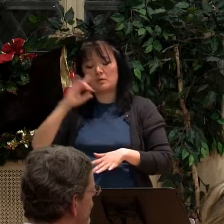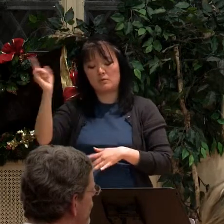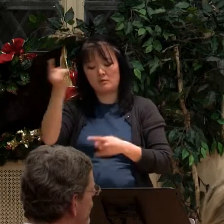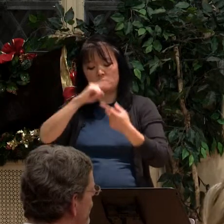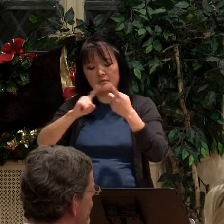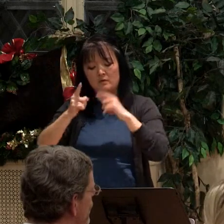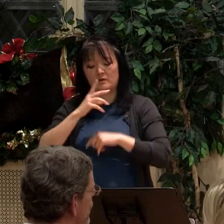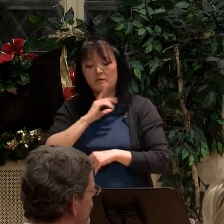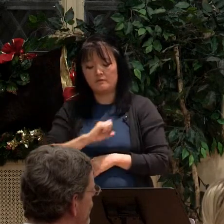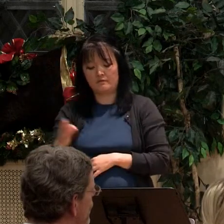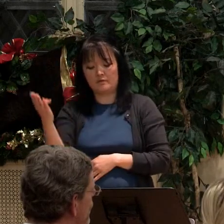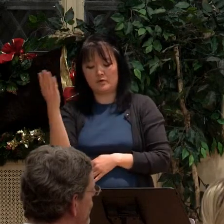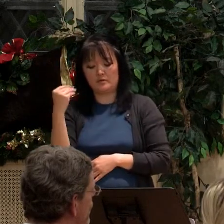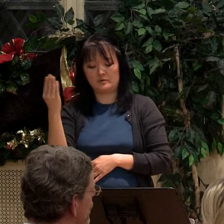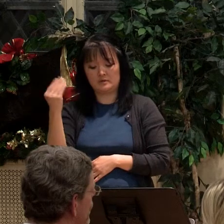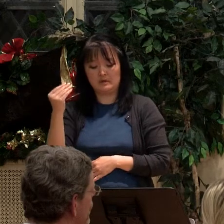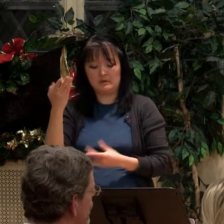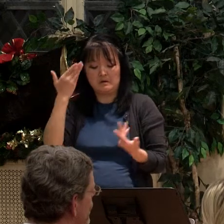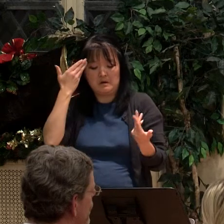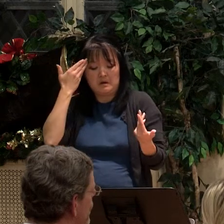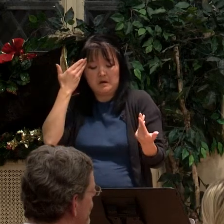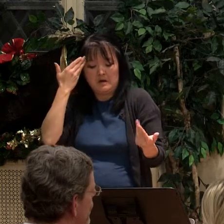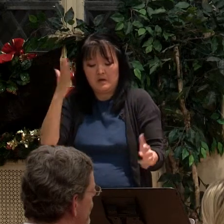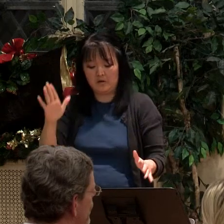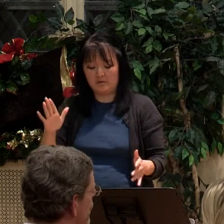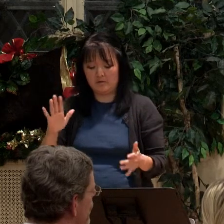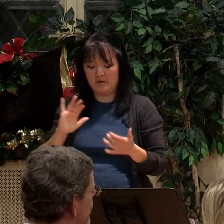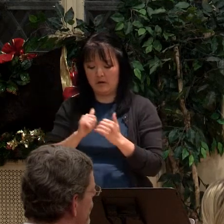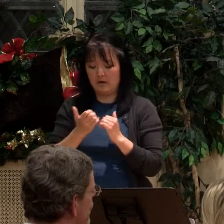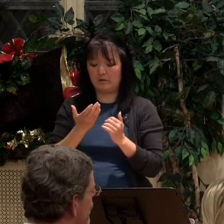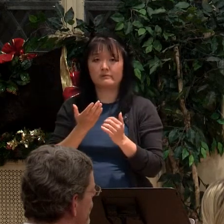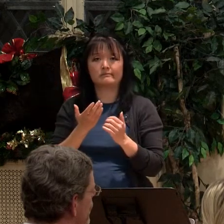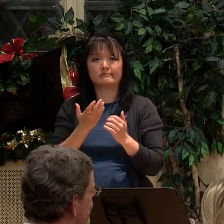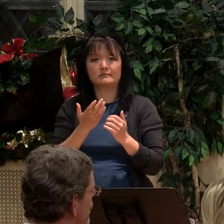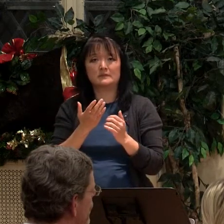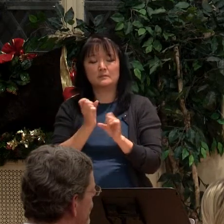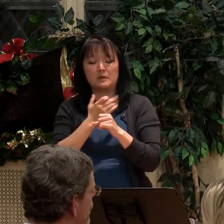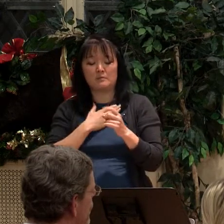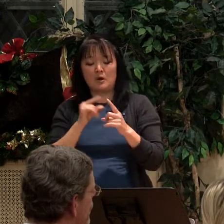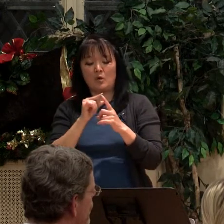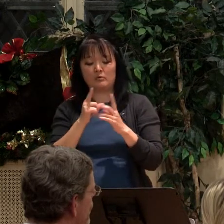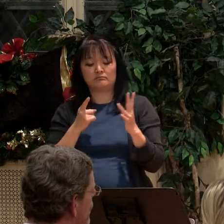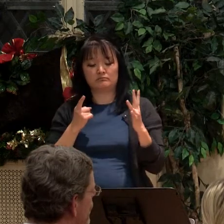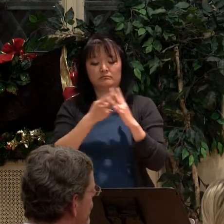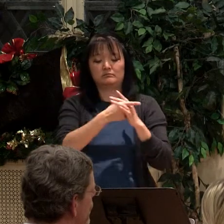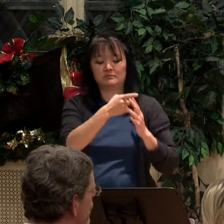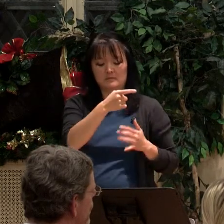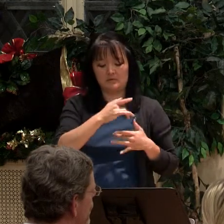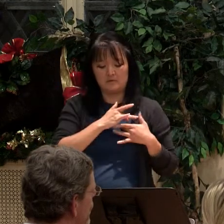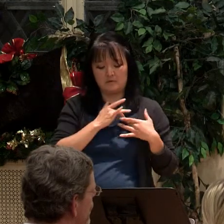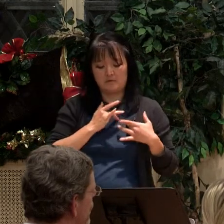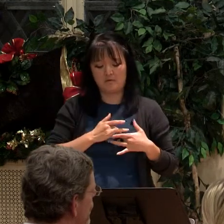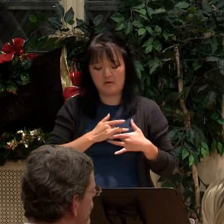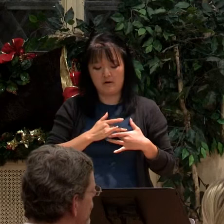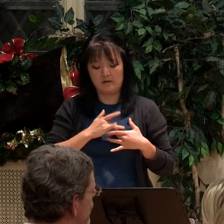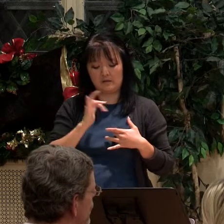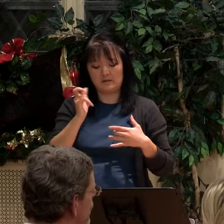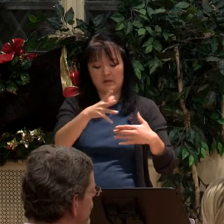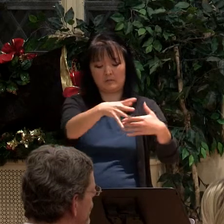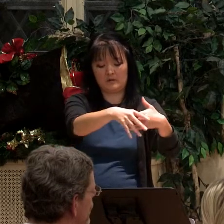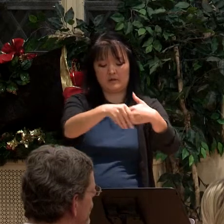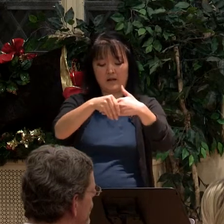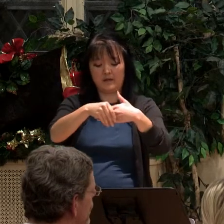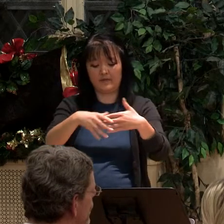14 years old, I don't know how to make my words reach her heart. It feels like pulling for a hand that